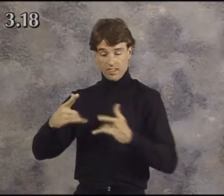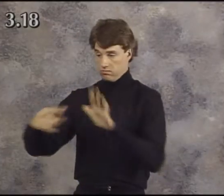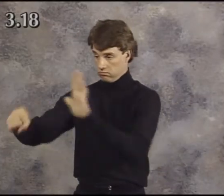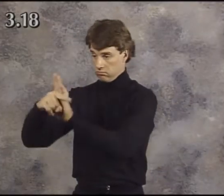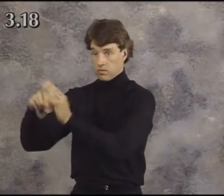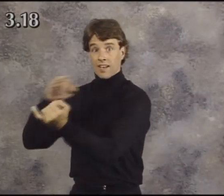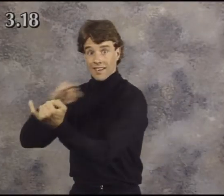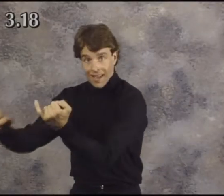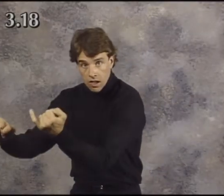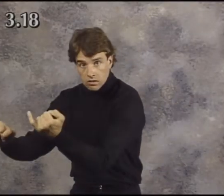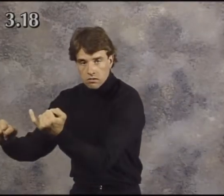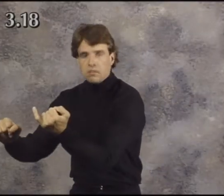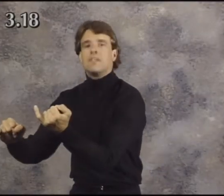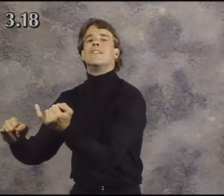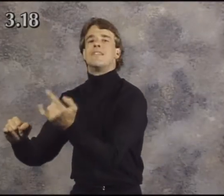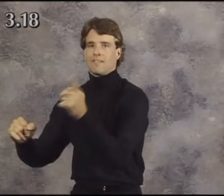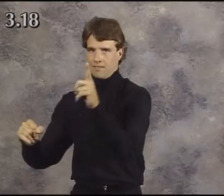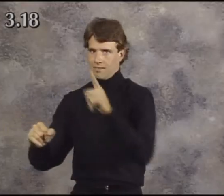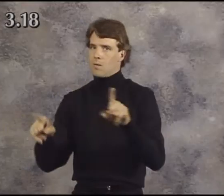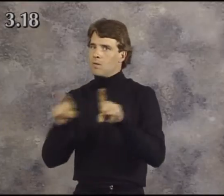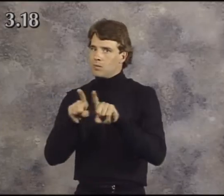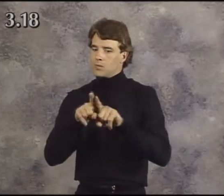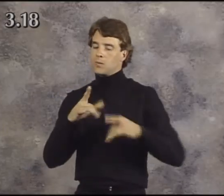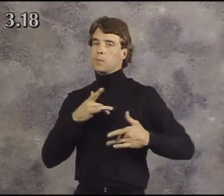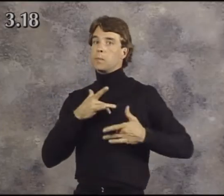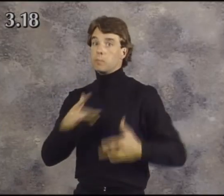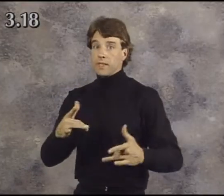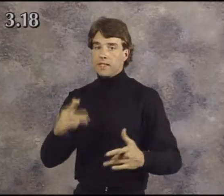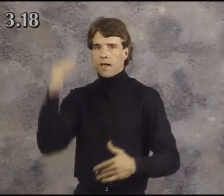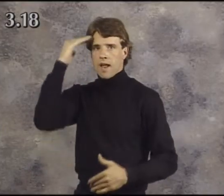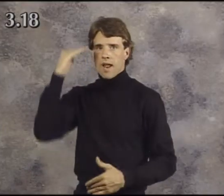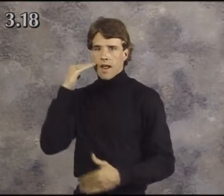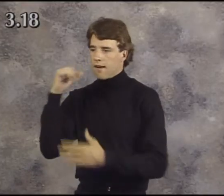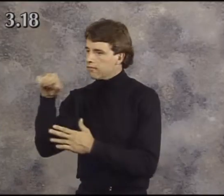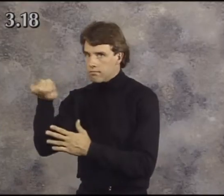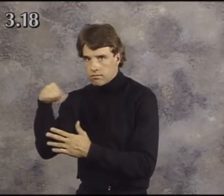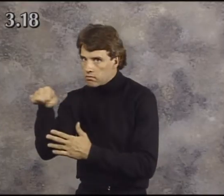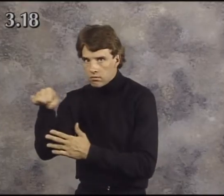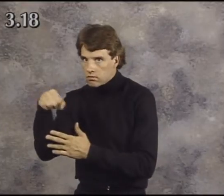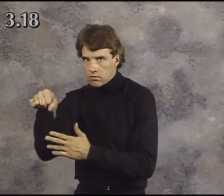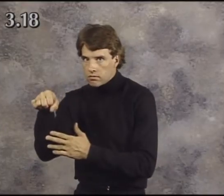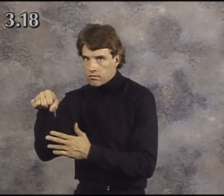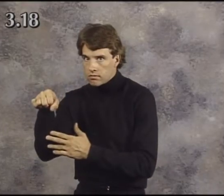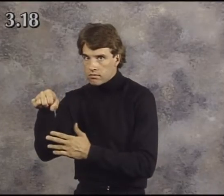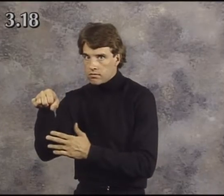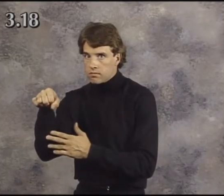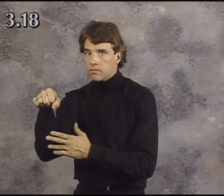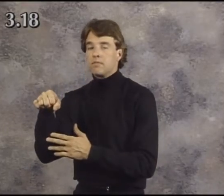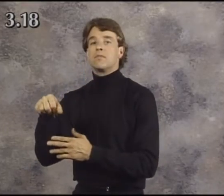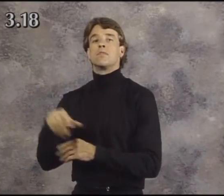the negative is generally at the end of the sentence, and it is accompanied with a head shake.